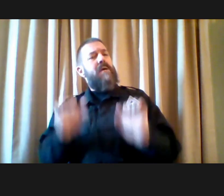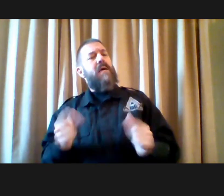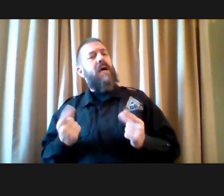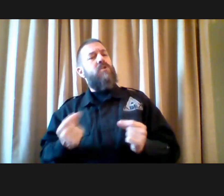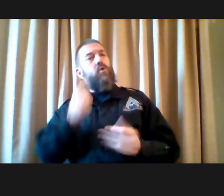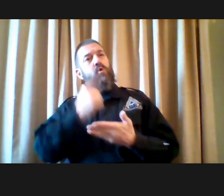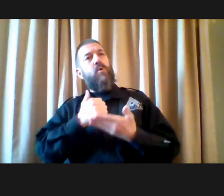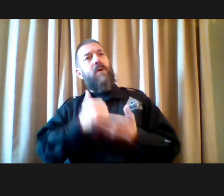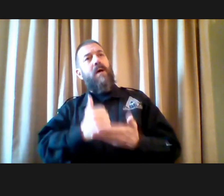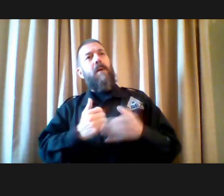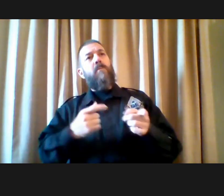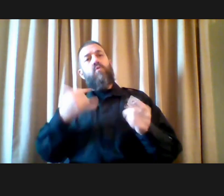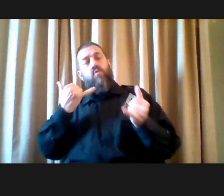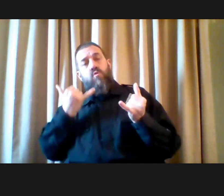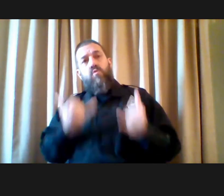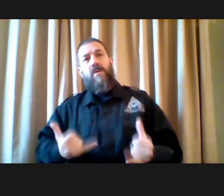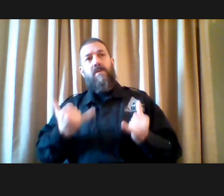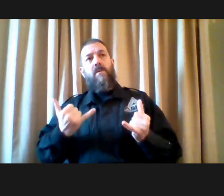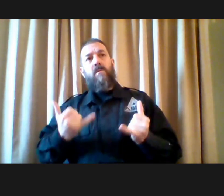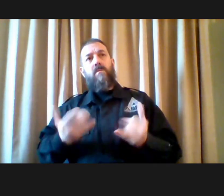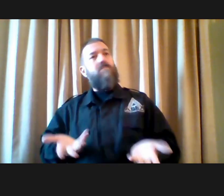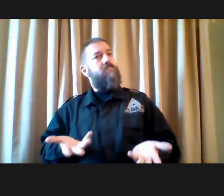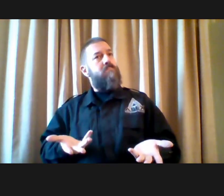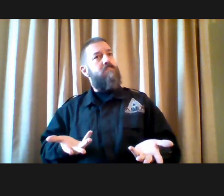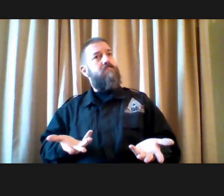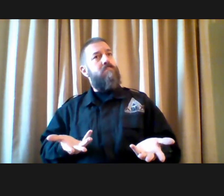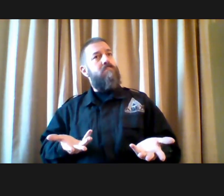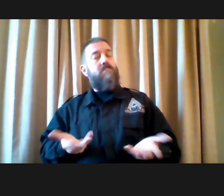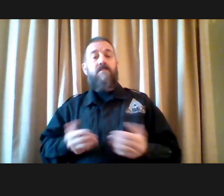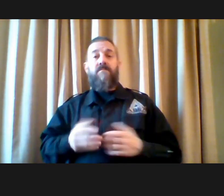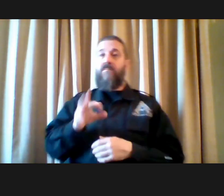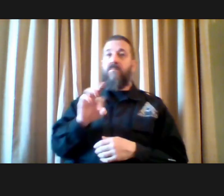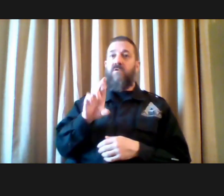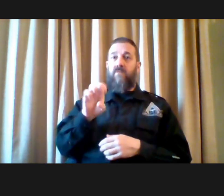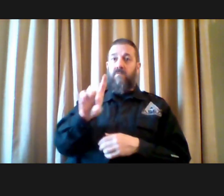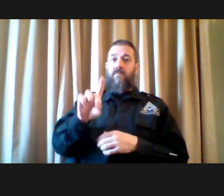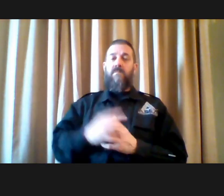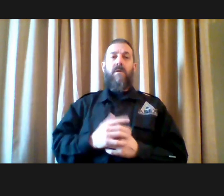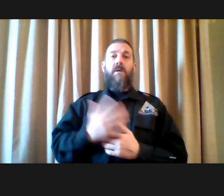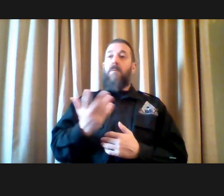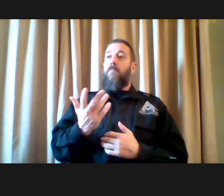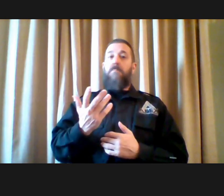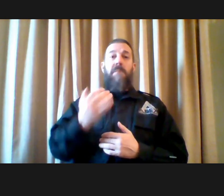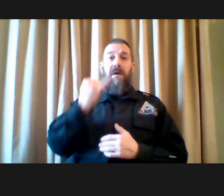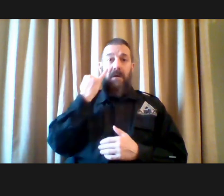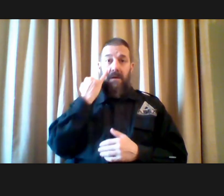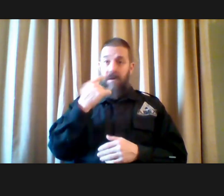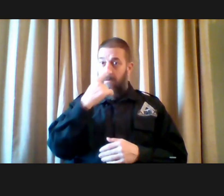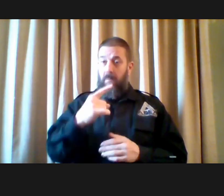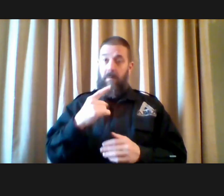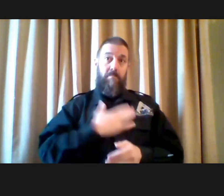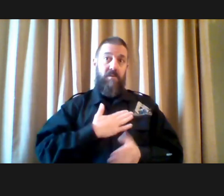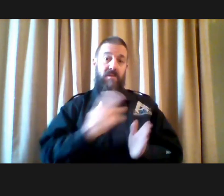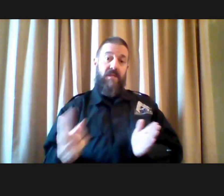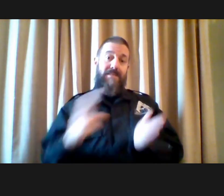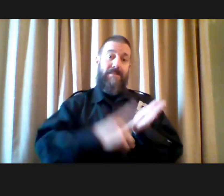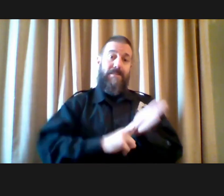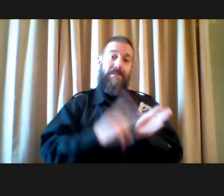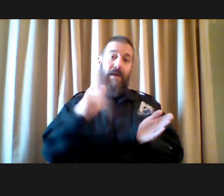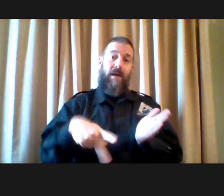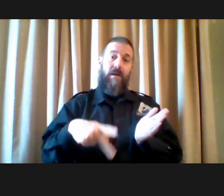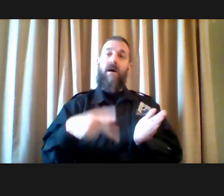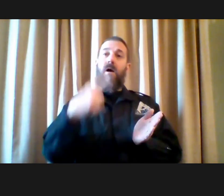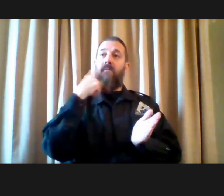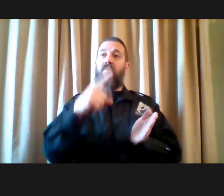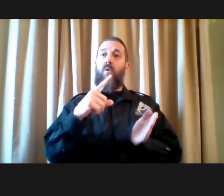Well, just if you can sign up for newsletters from us and stay involved that way. And